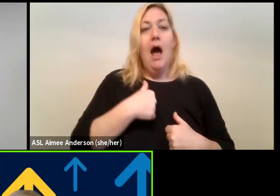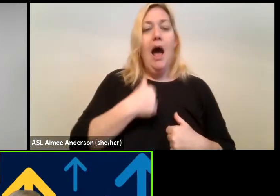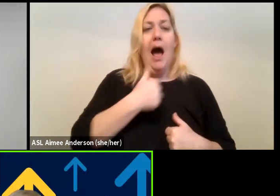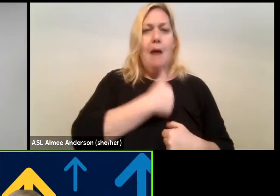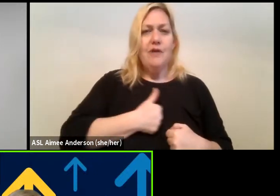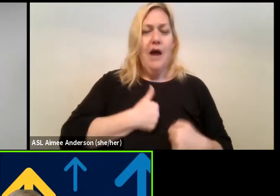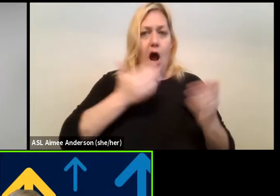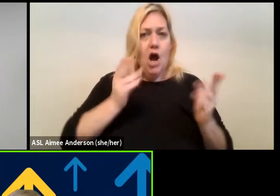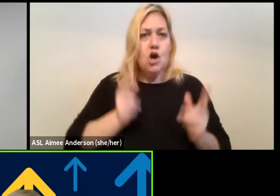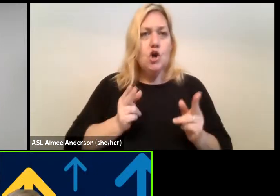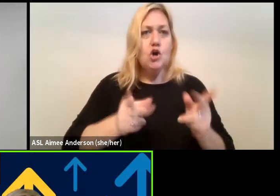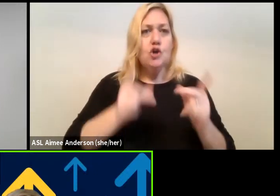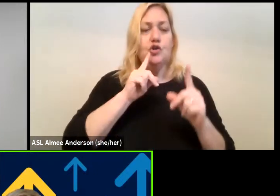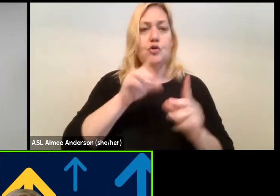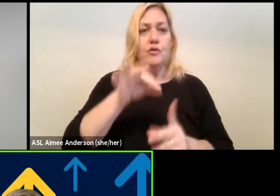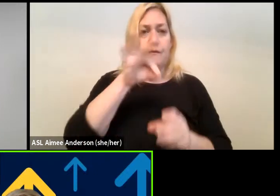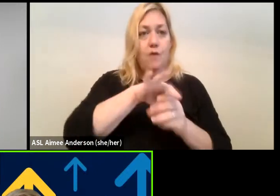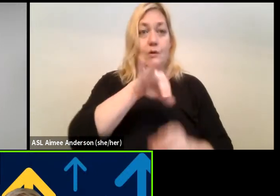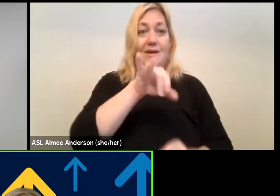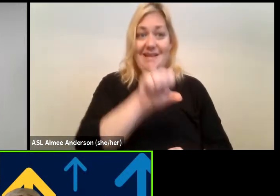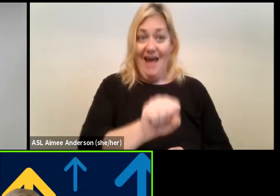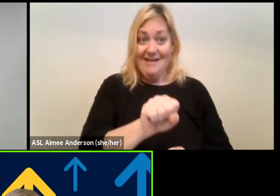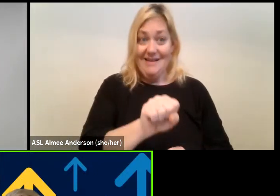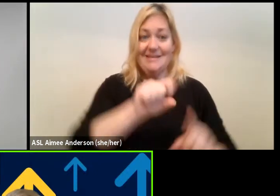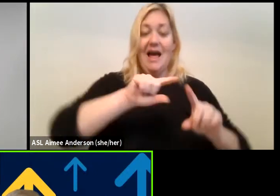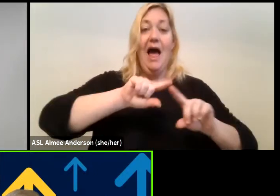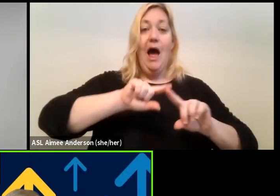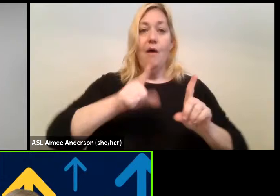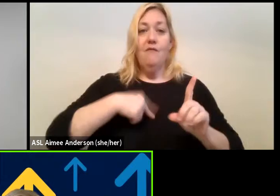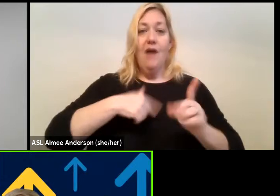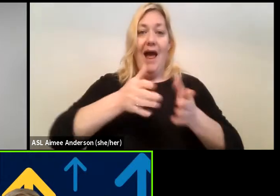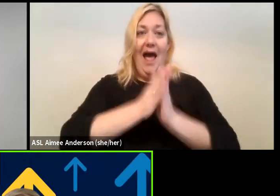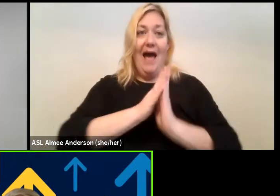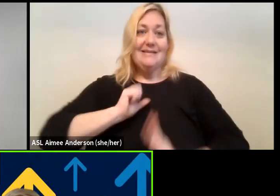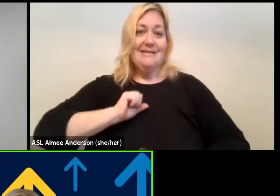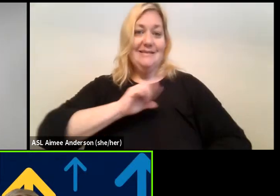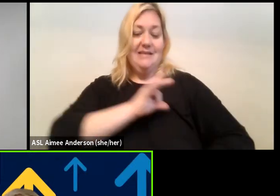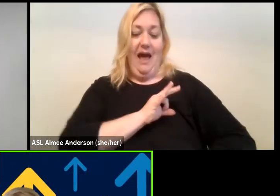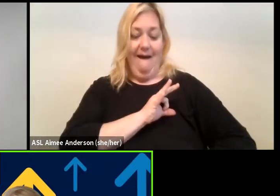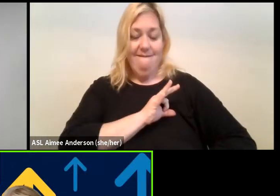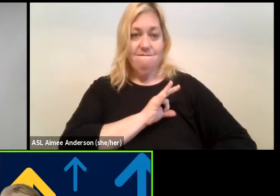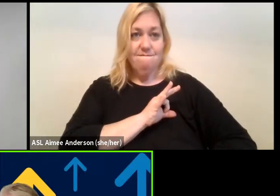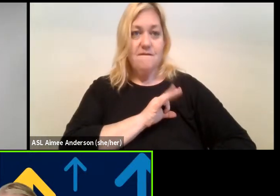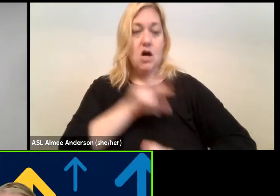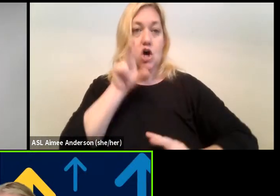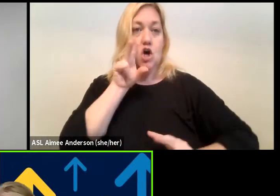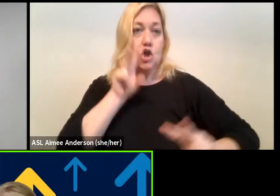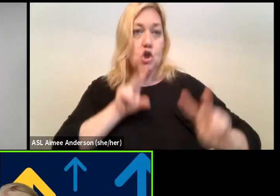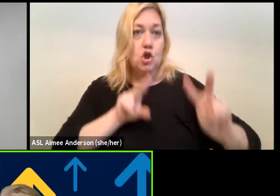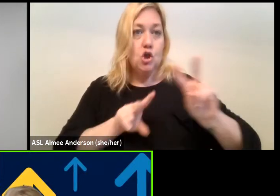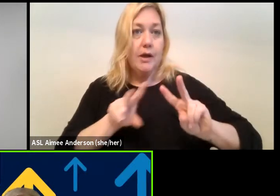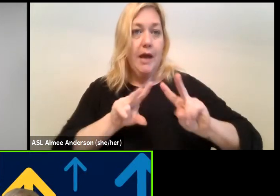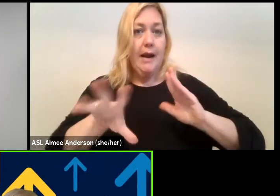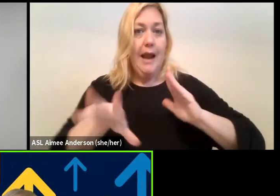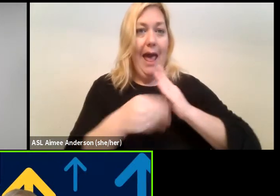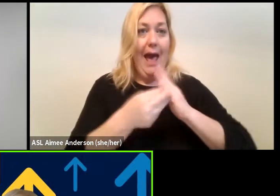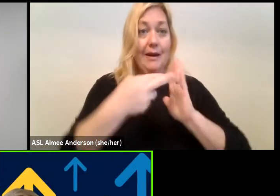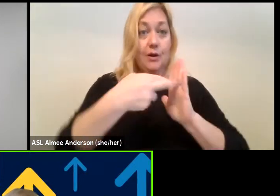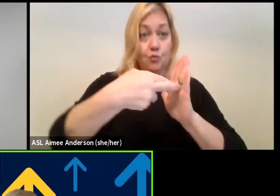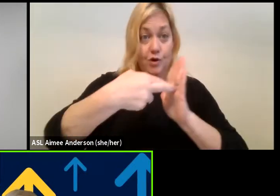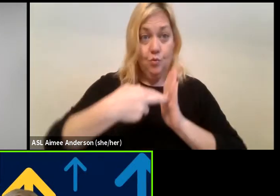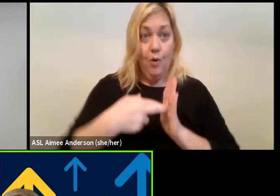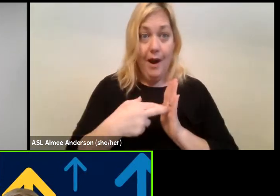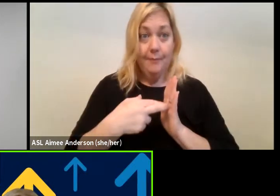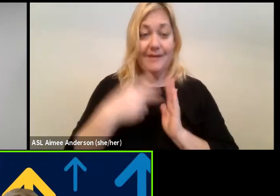I urge that we vote yes on this. However, I do ask that staff look at adding requirements of